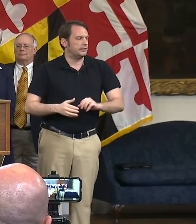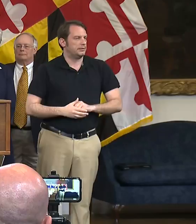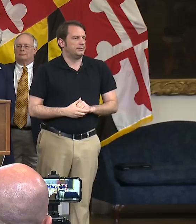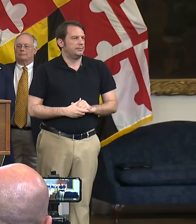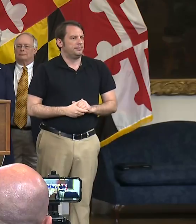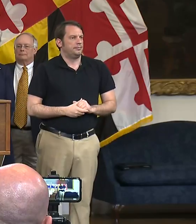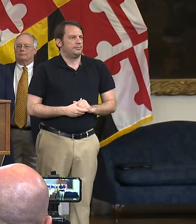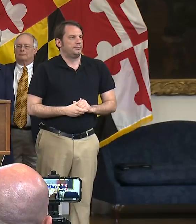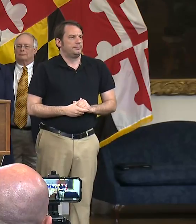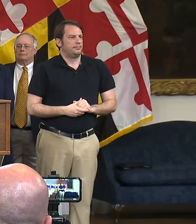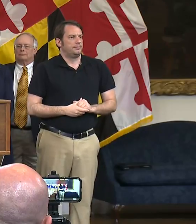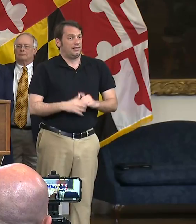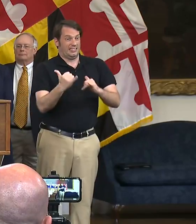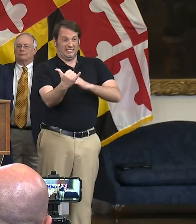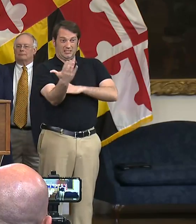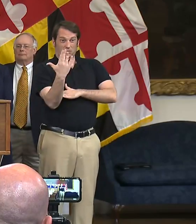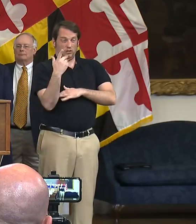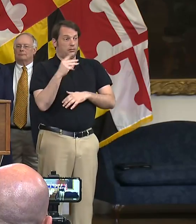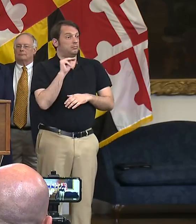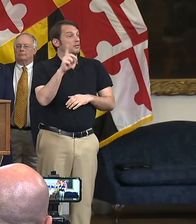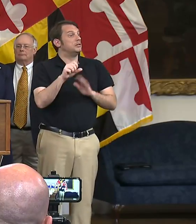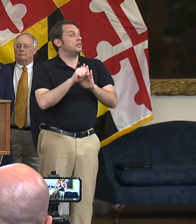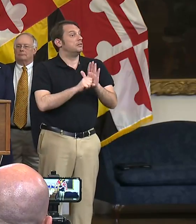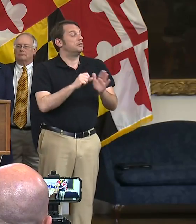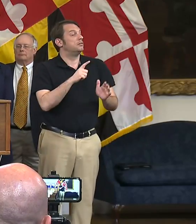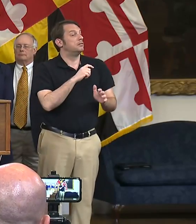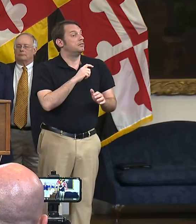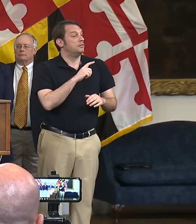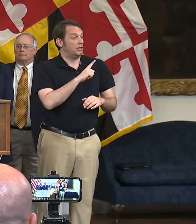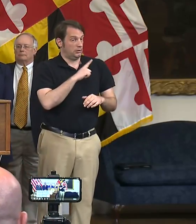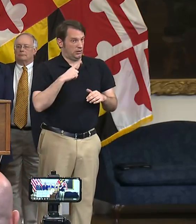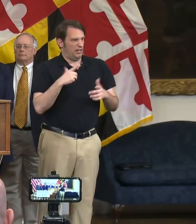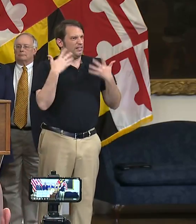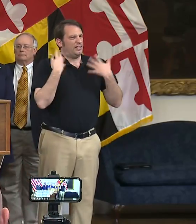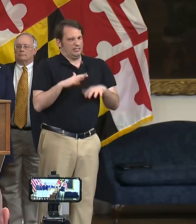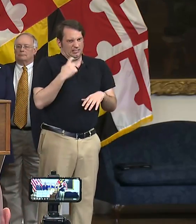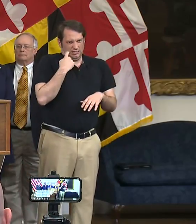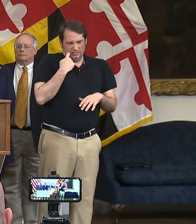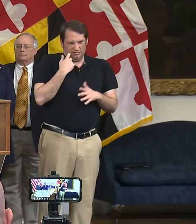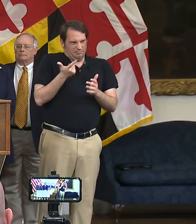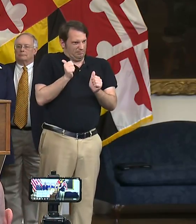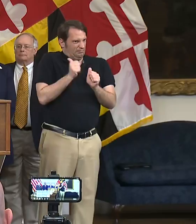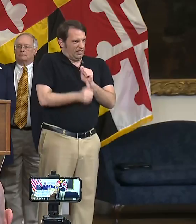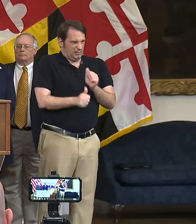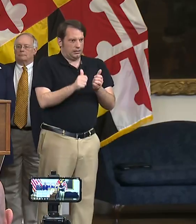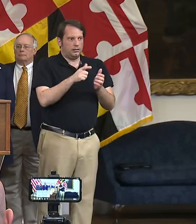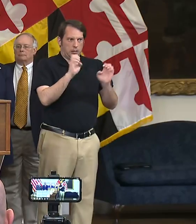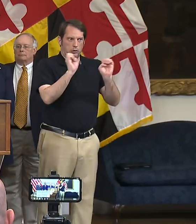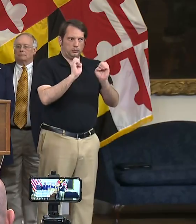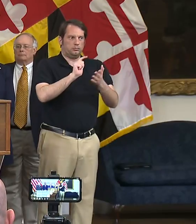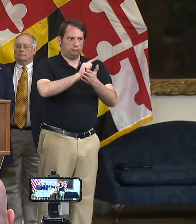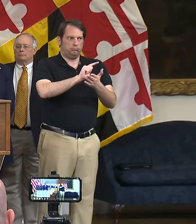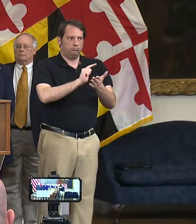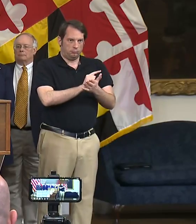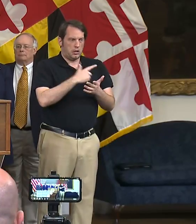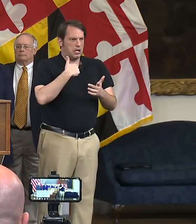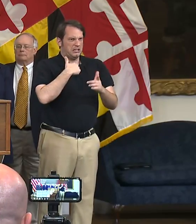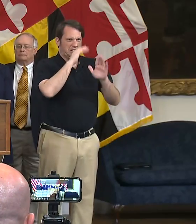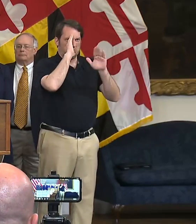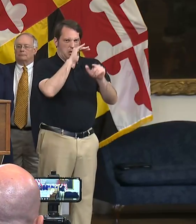pass our emergency legislation, and I expect that the House will also take immediate